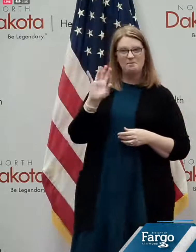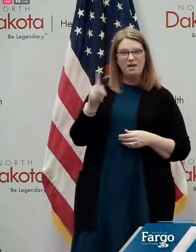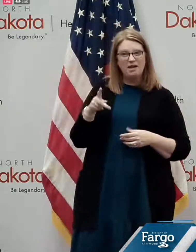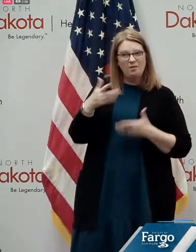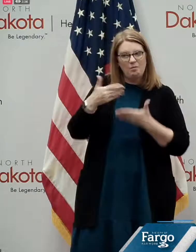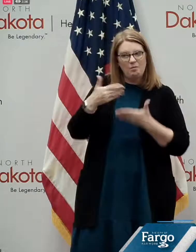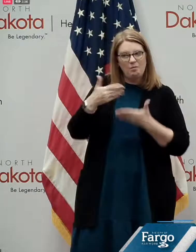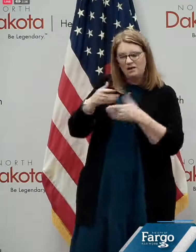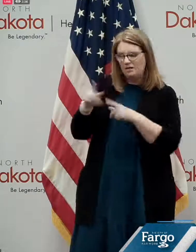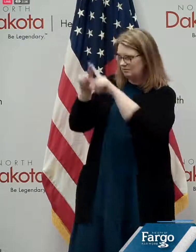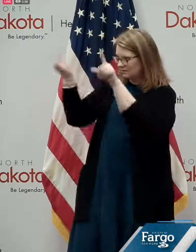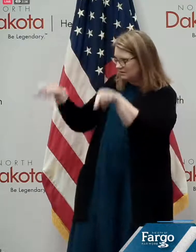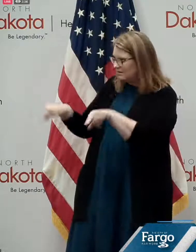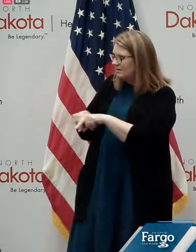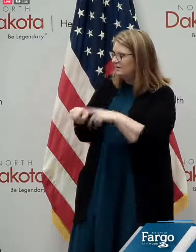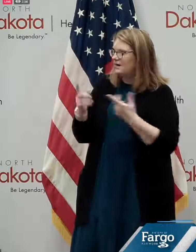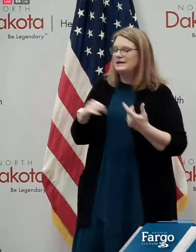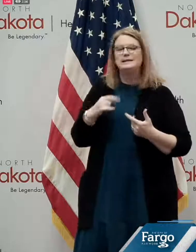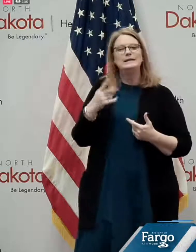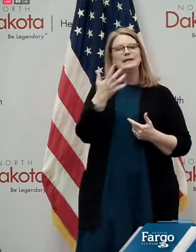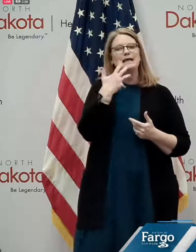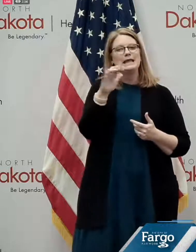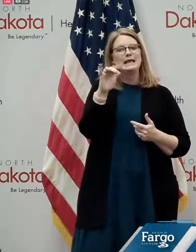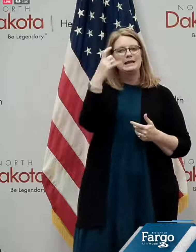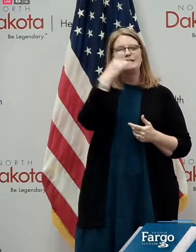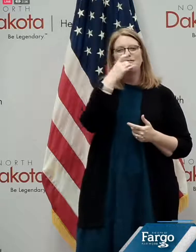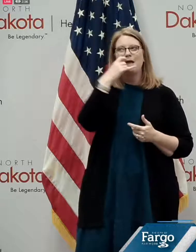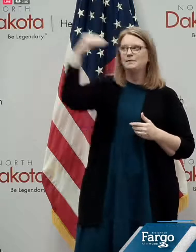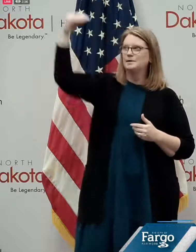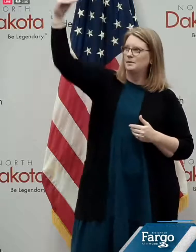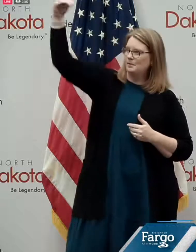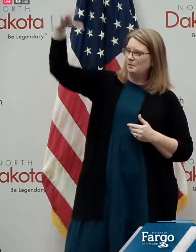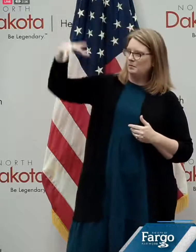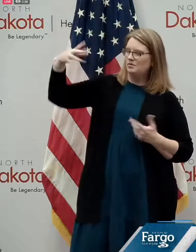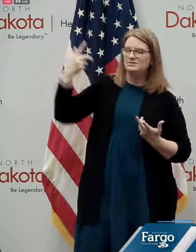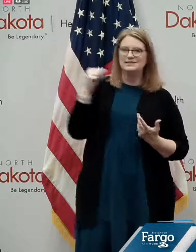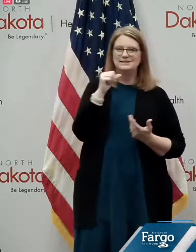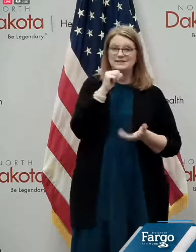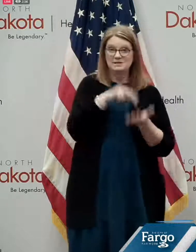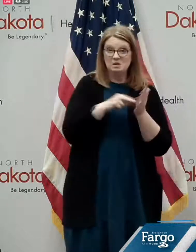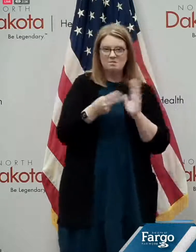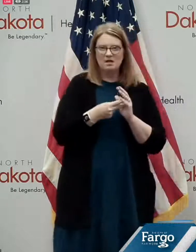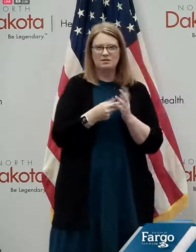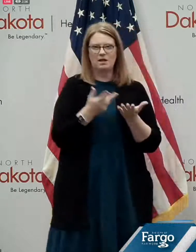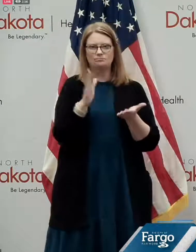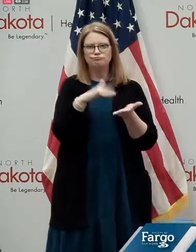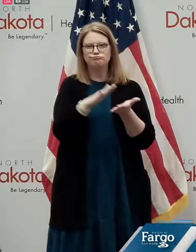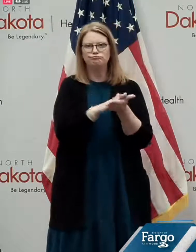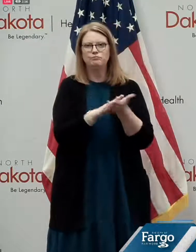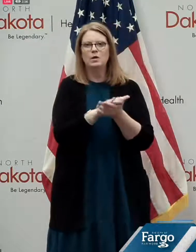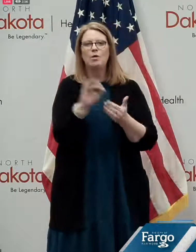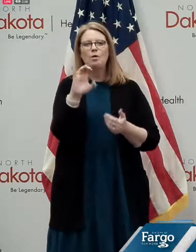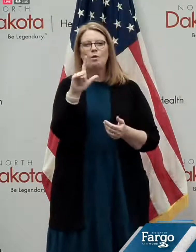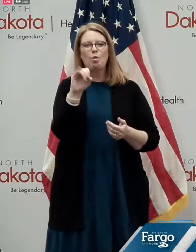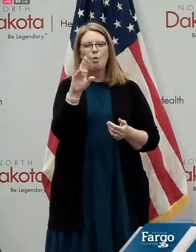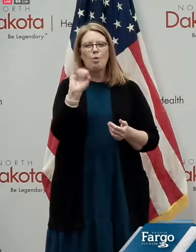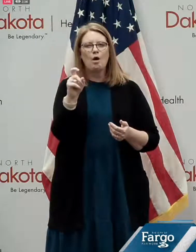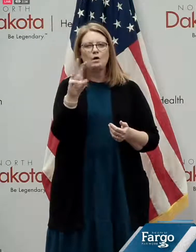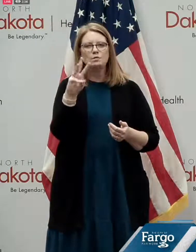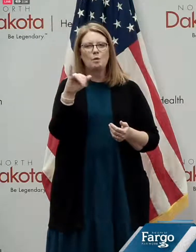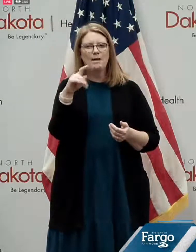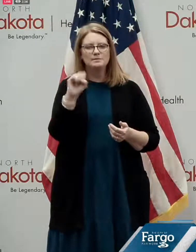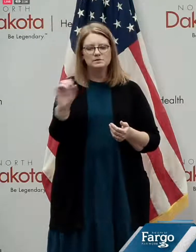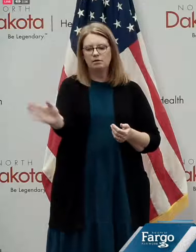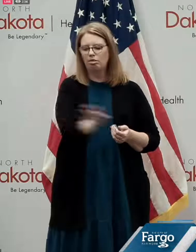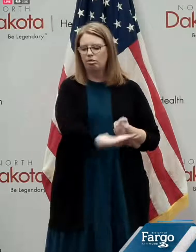and seating, I need to buy heat lamps to sit outdoors. I mean, so this is not all Clorox wipes. I mean, this is a chance to reframe your business